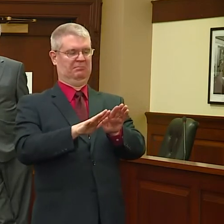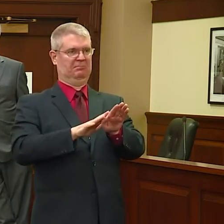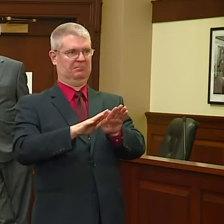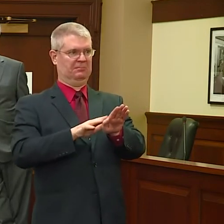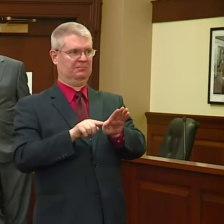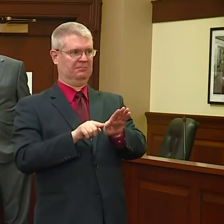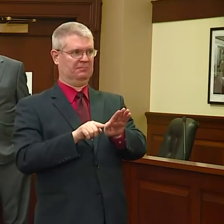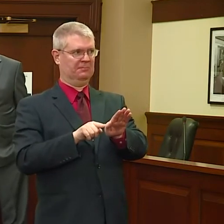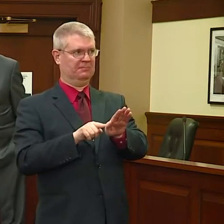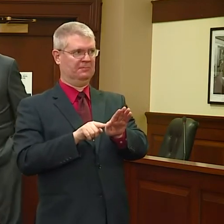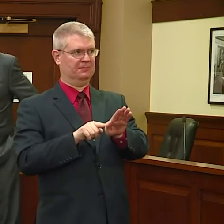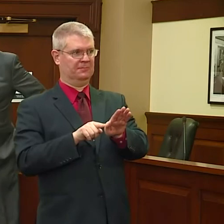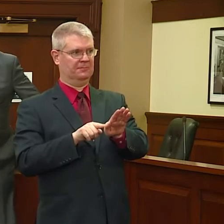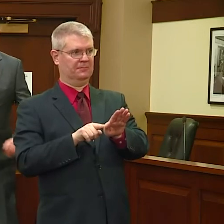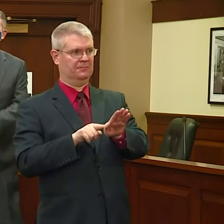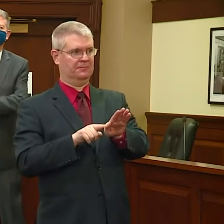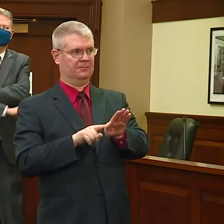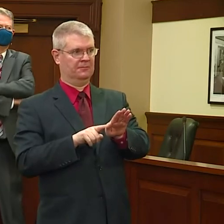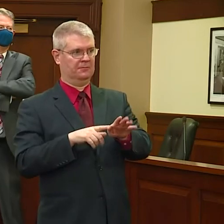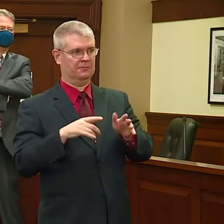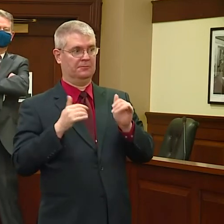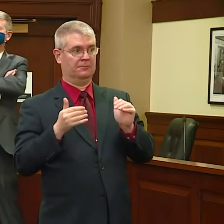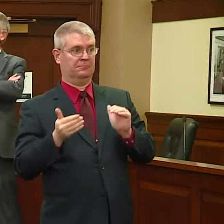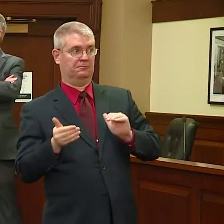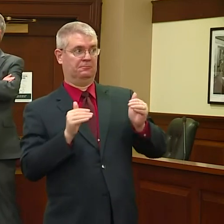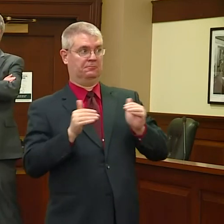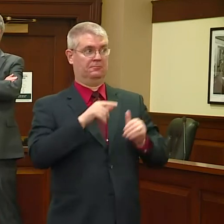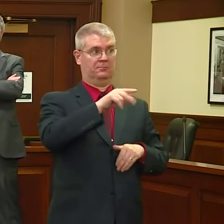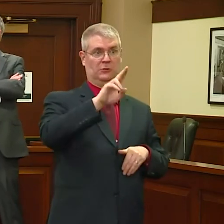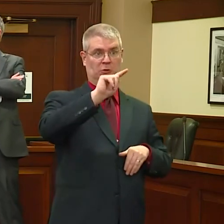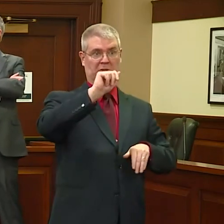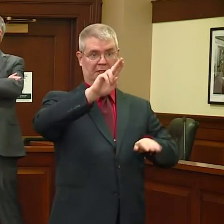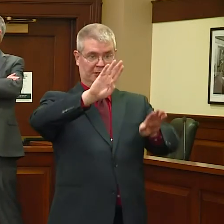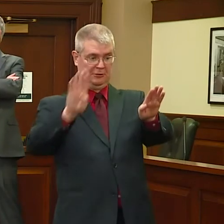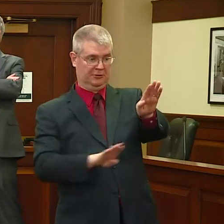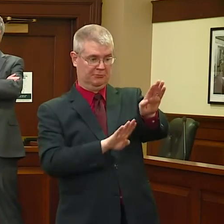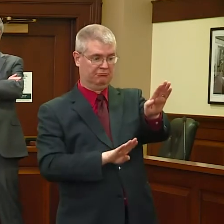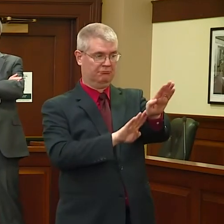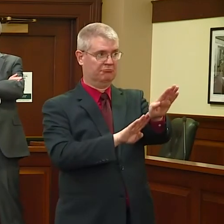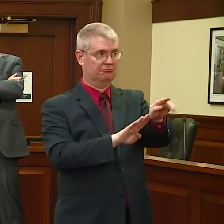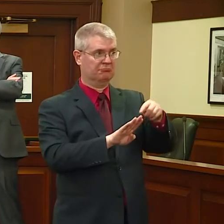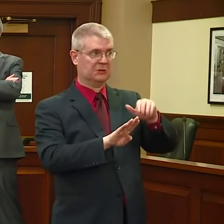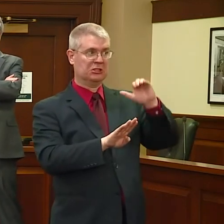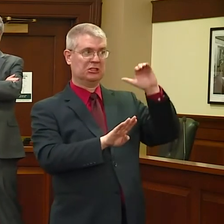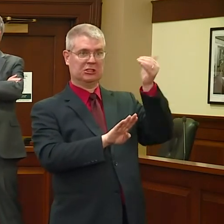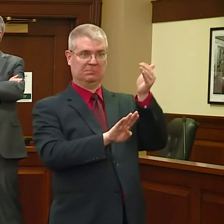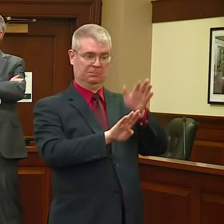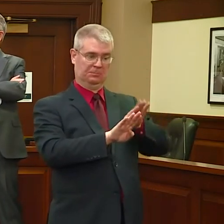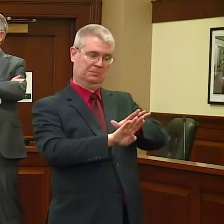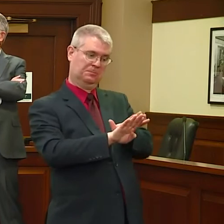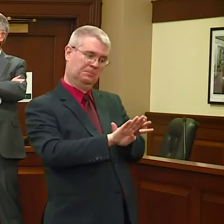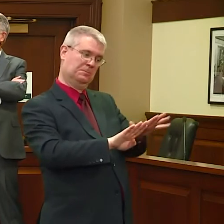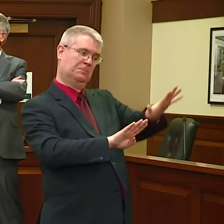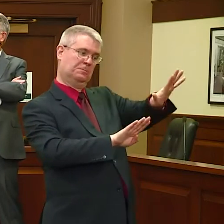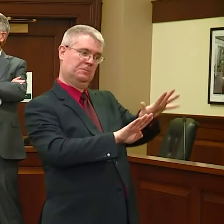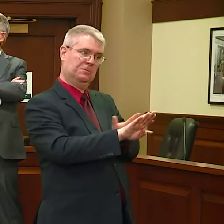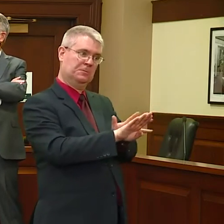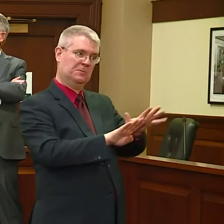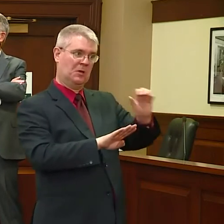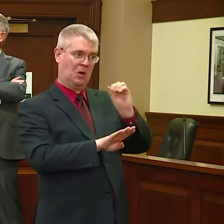their statewide rate is very similar to ours. And you can see there some across the counties that border each